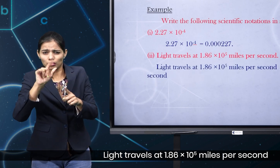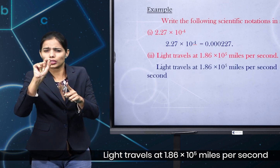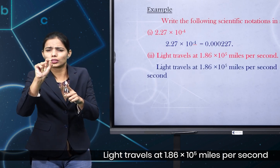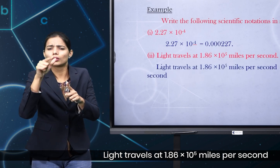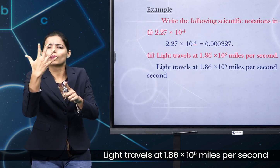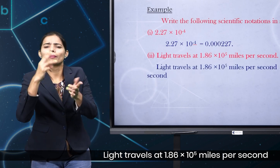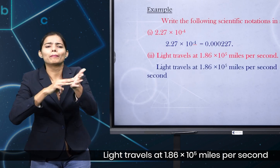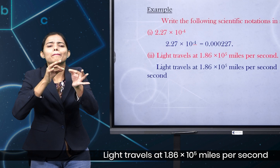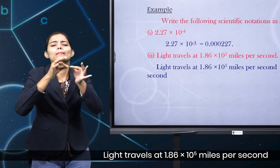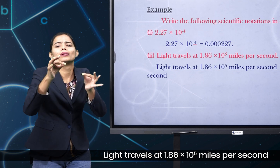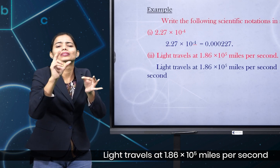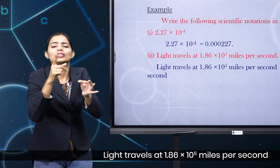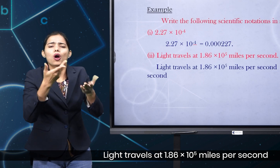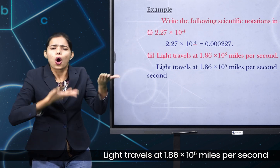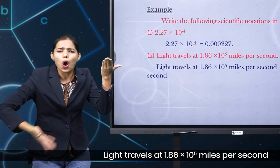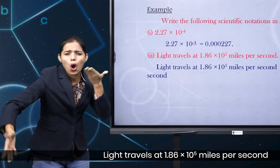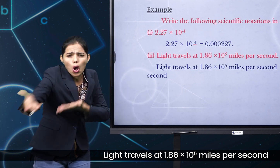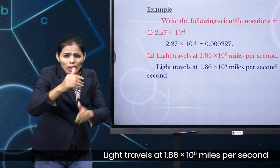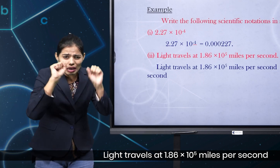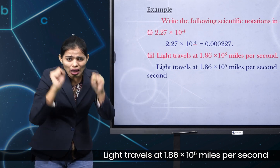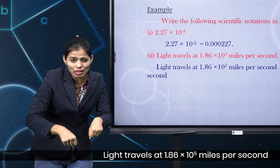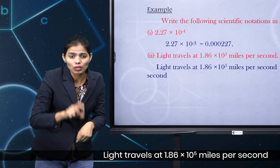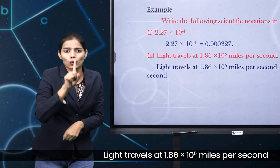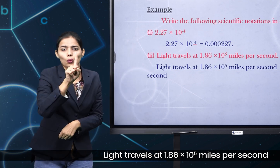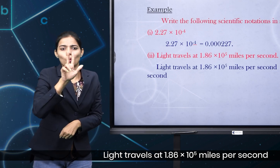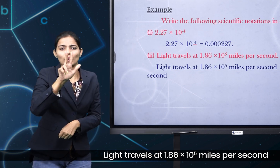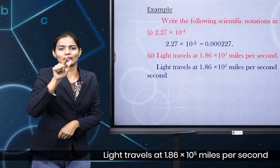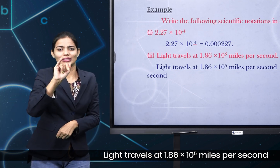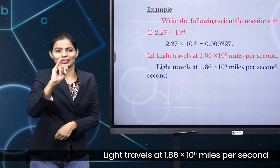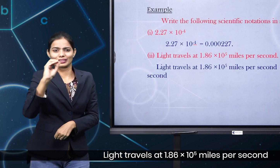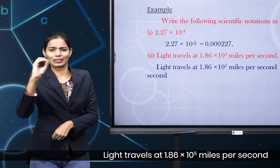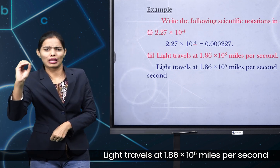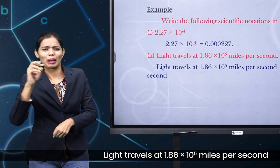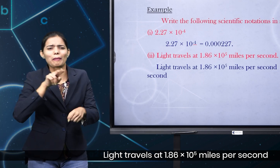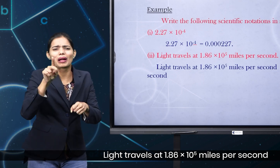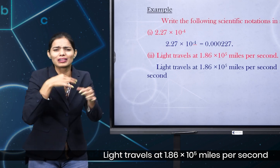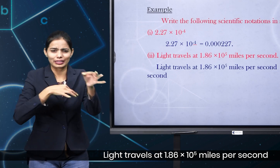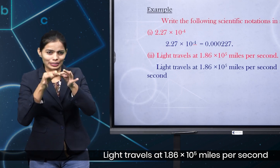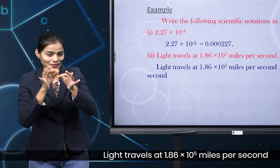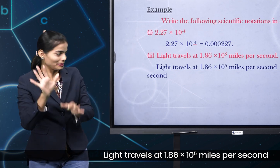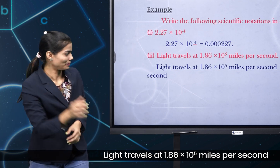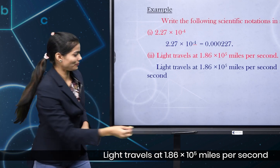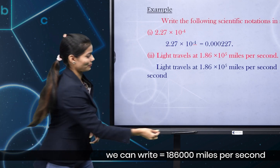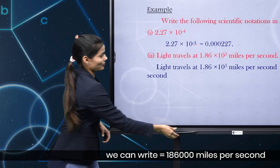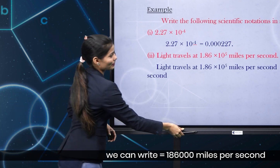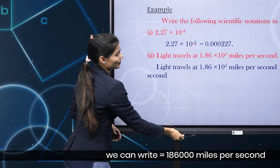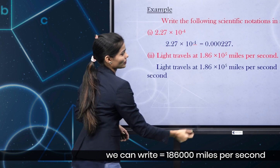Light travels at 1.86 into 10 power 5 miles per second. We can